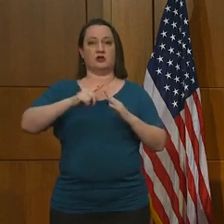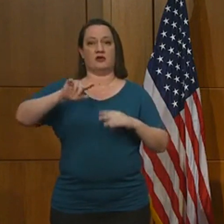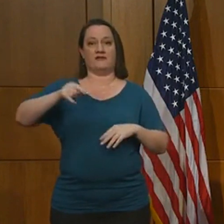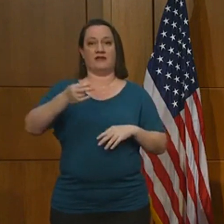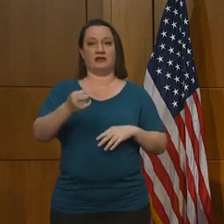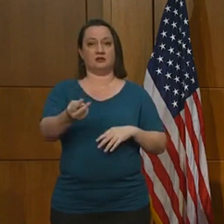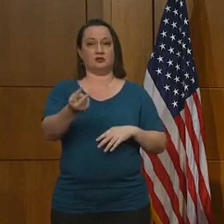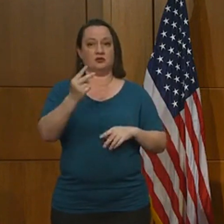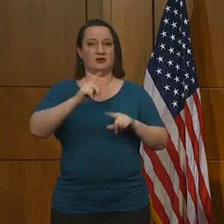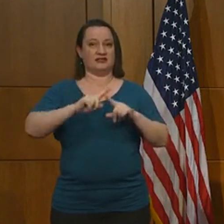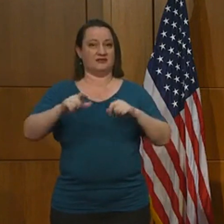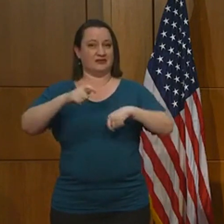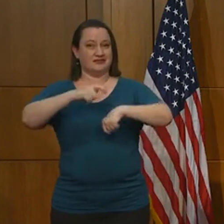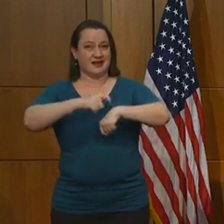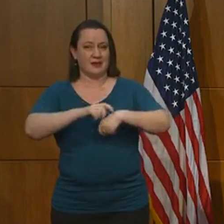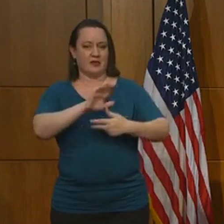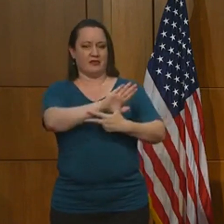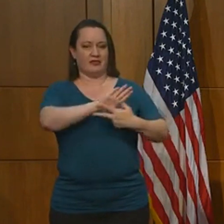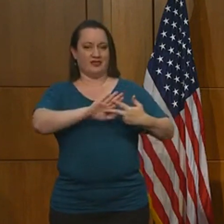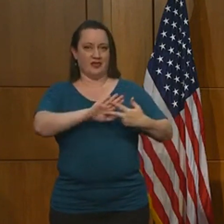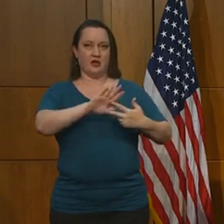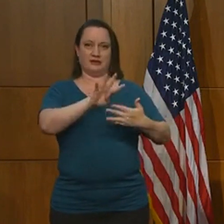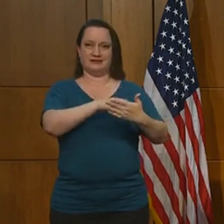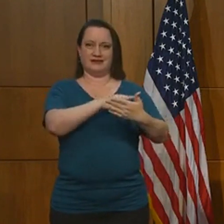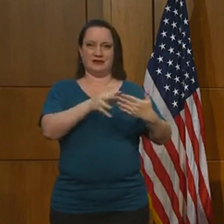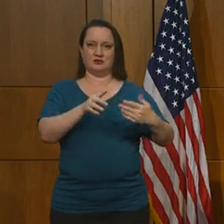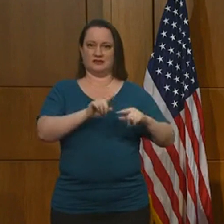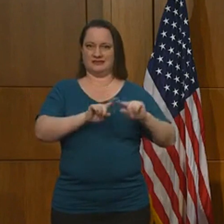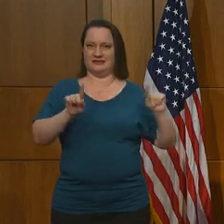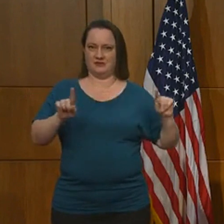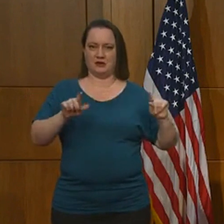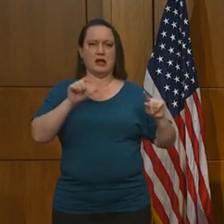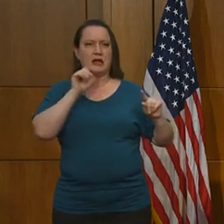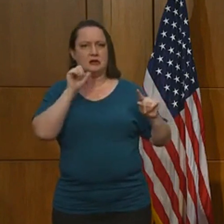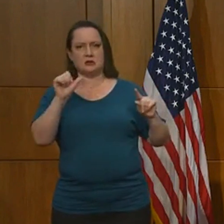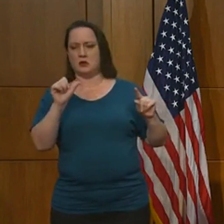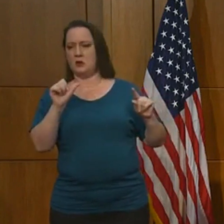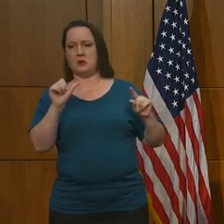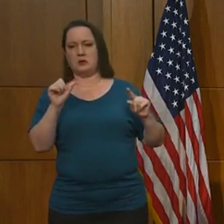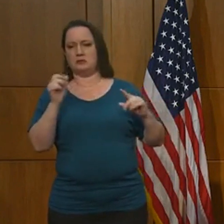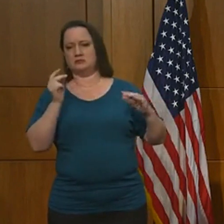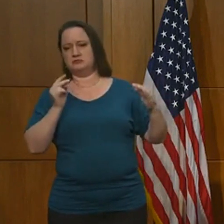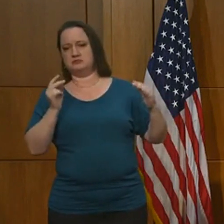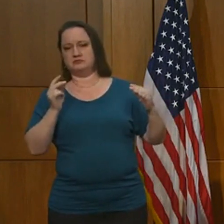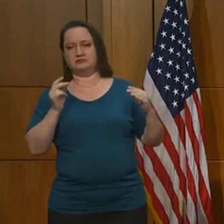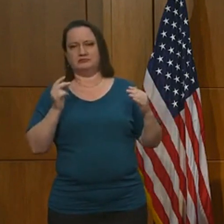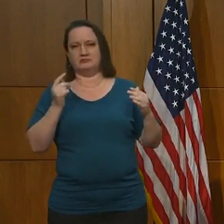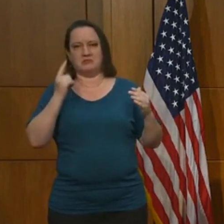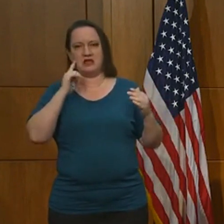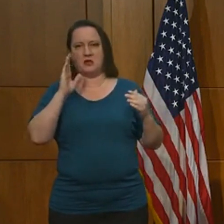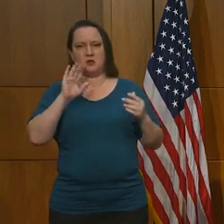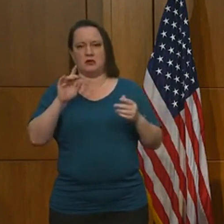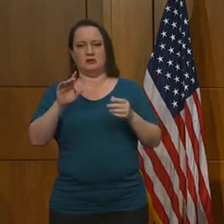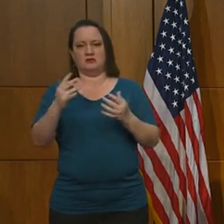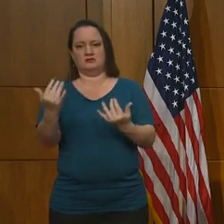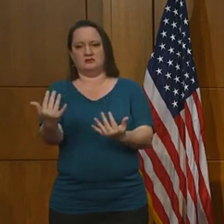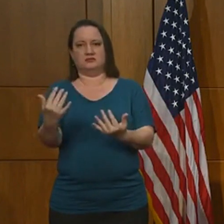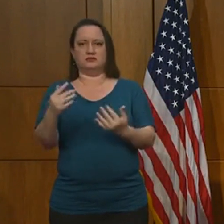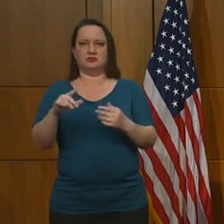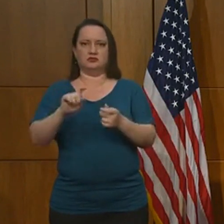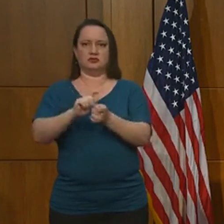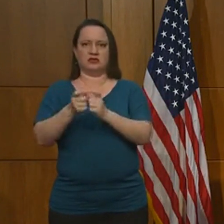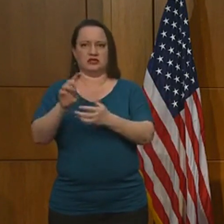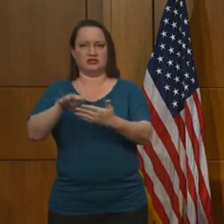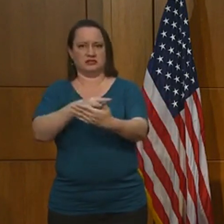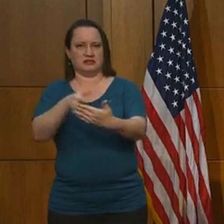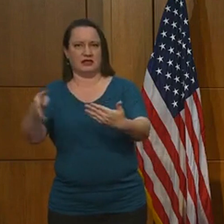different schedule right now, so I don't anticipate changing that schedule. So, for example, and we're continuing